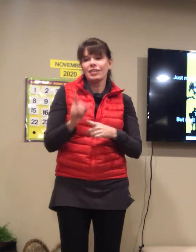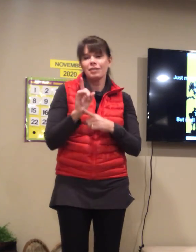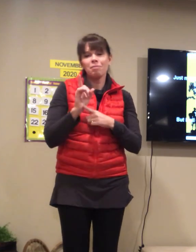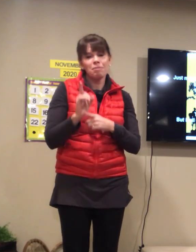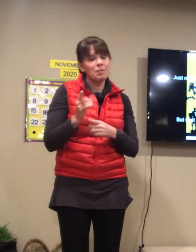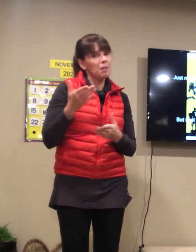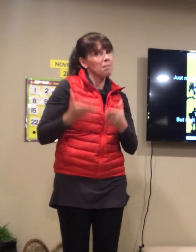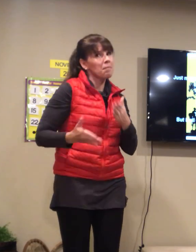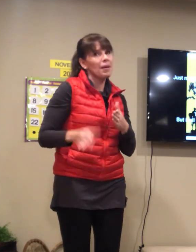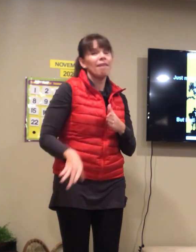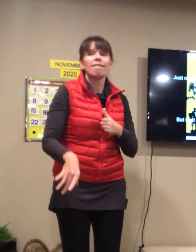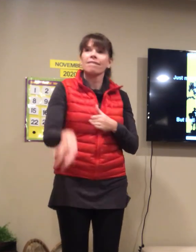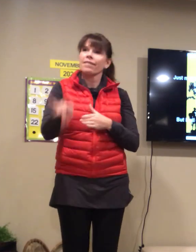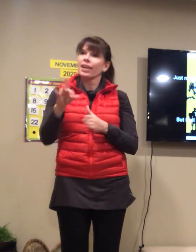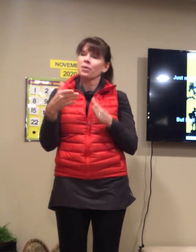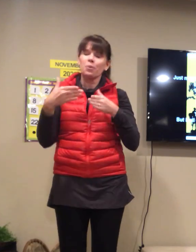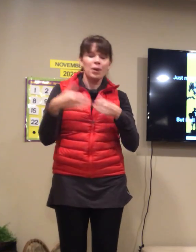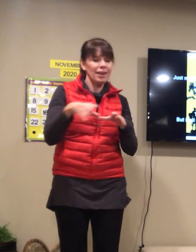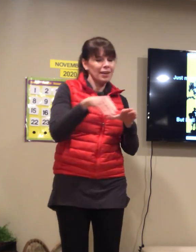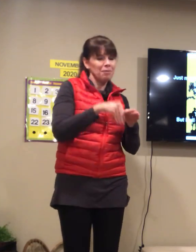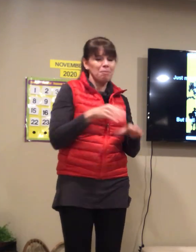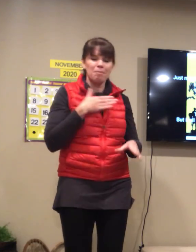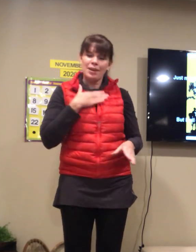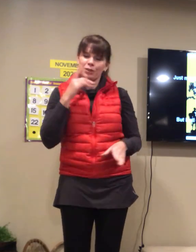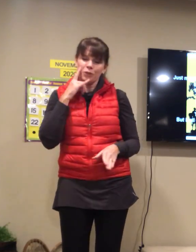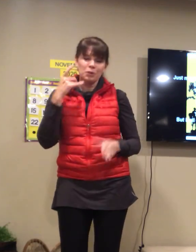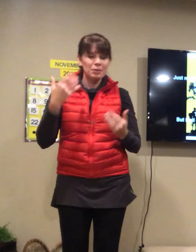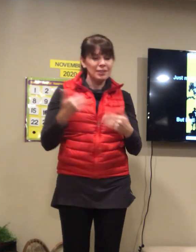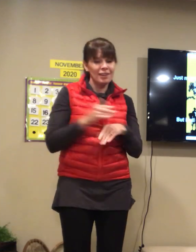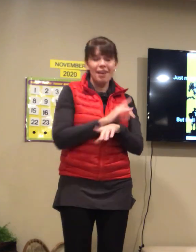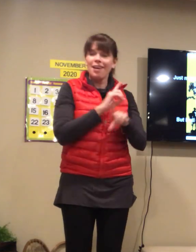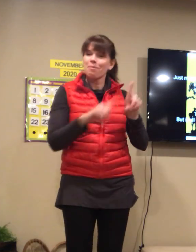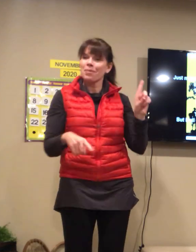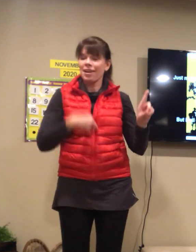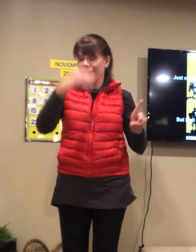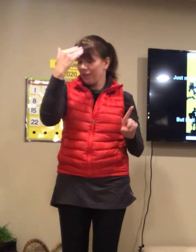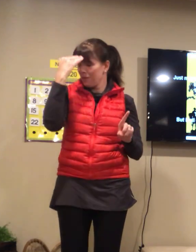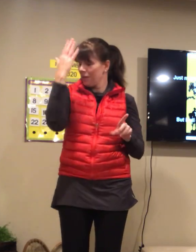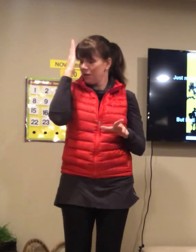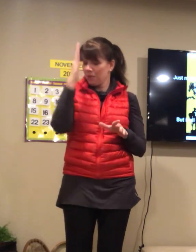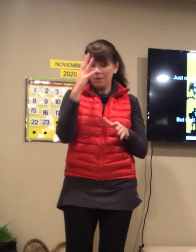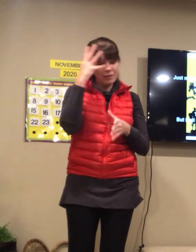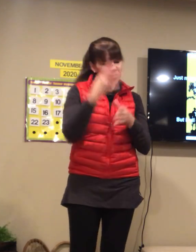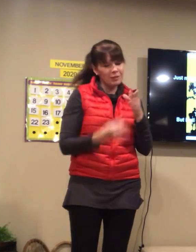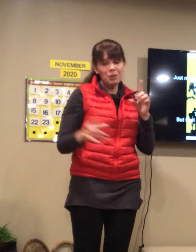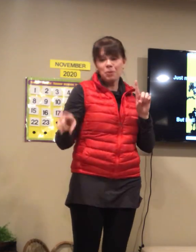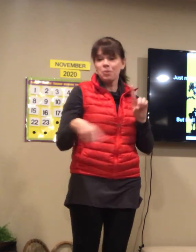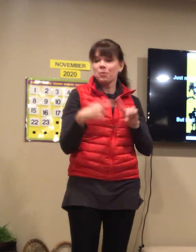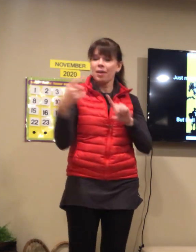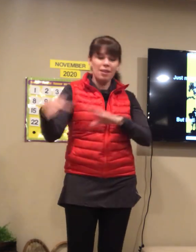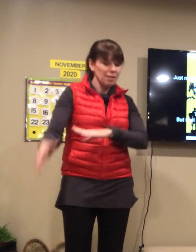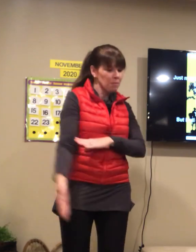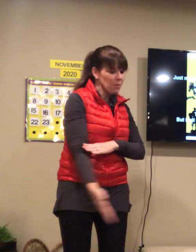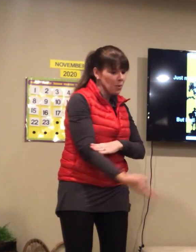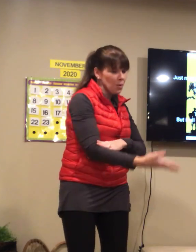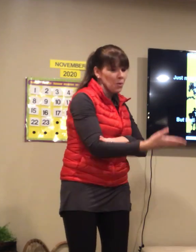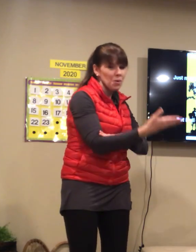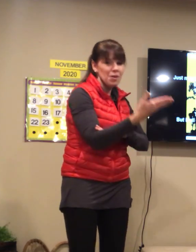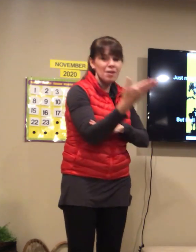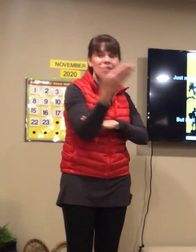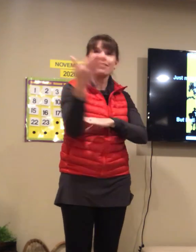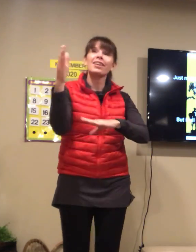Find their way into my dreams tonight, but I know that they'll be gone when the morning light sings or brings